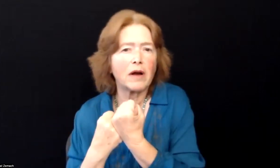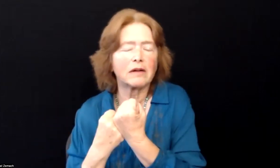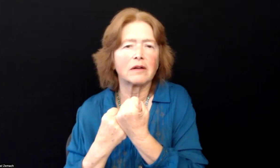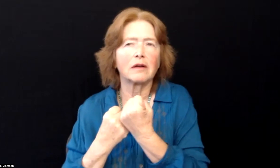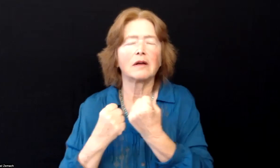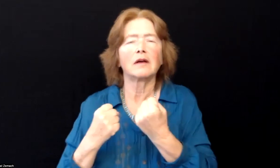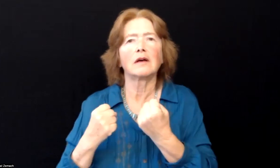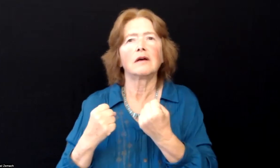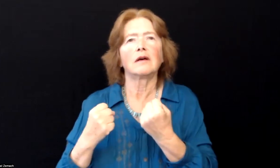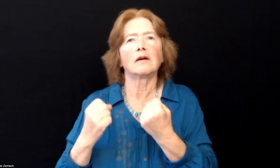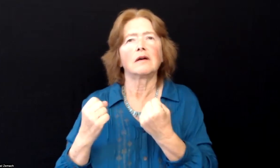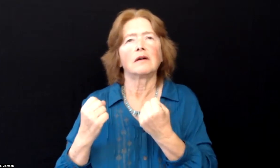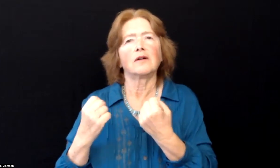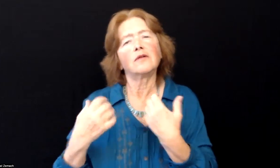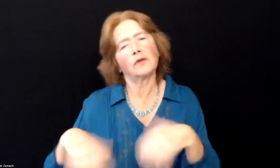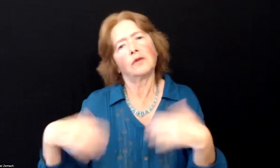their support. And